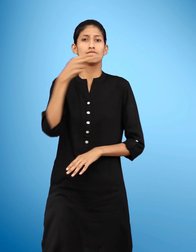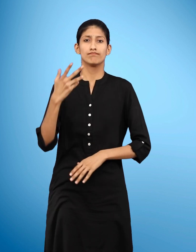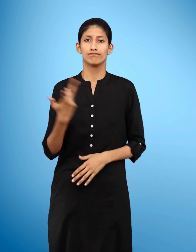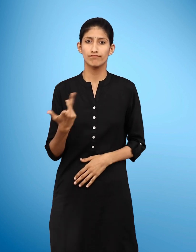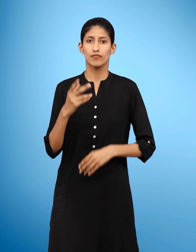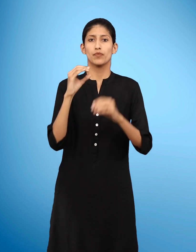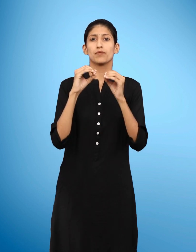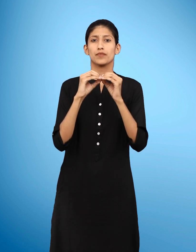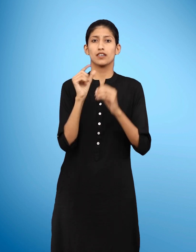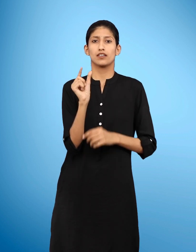court.